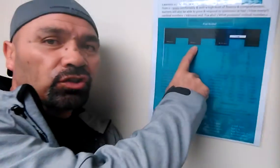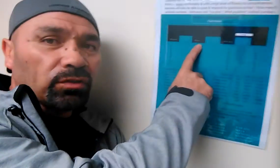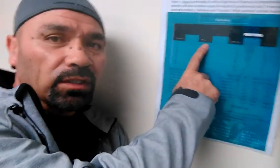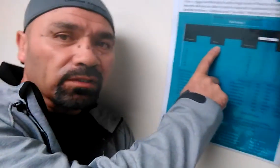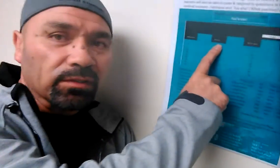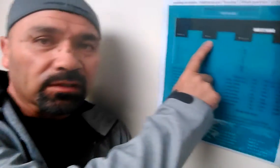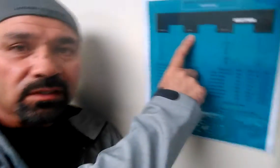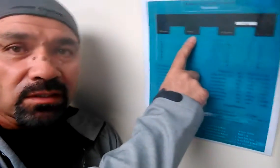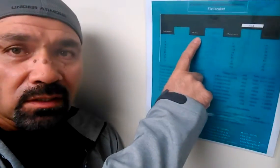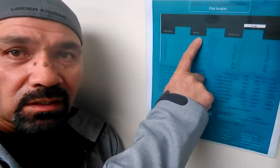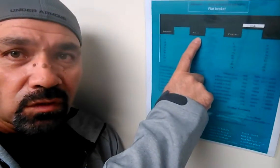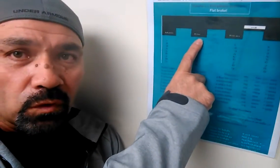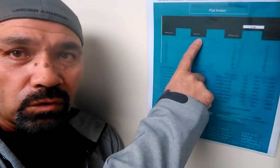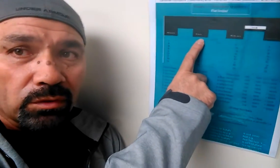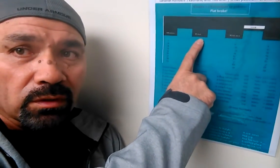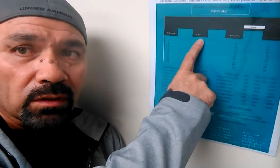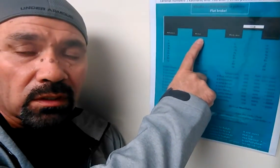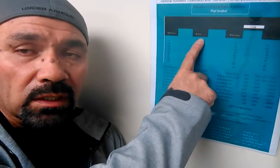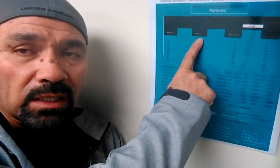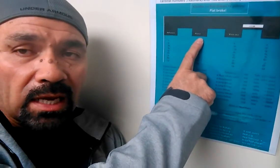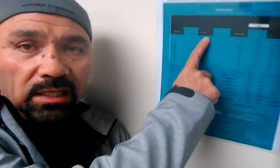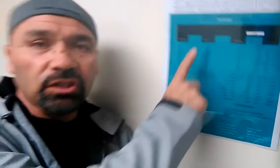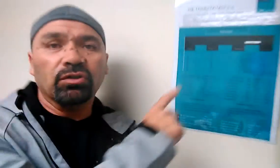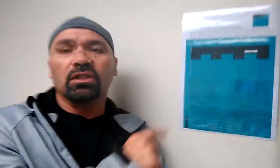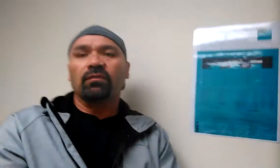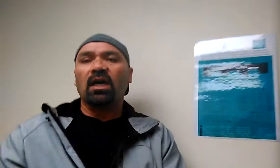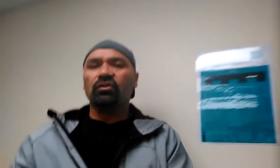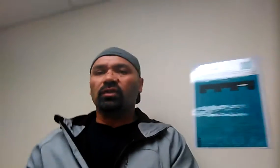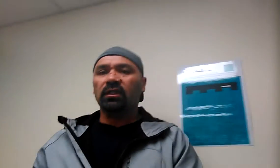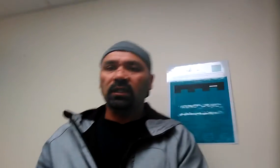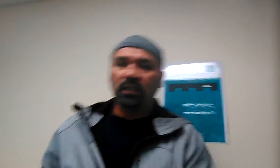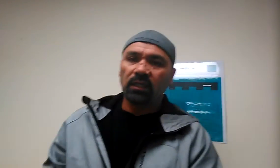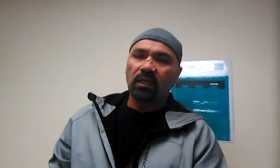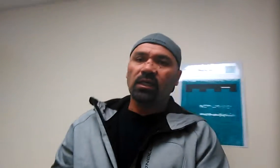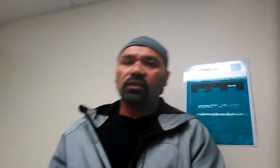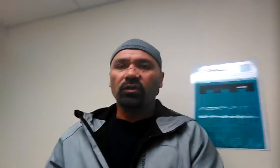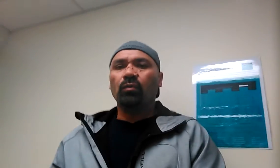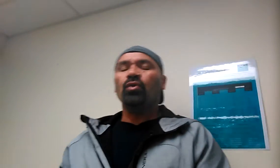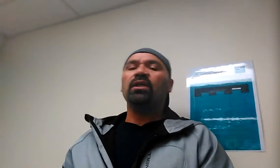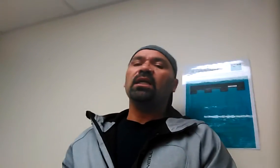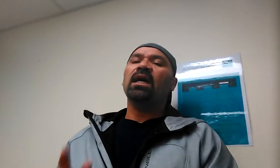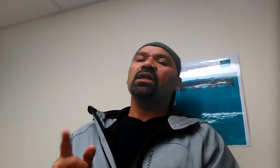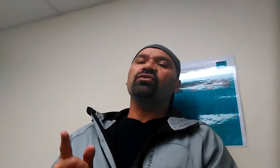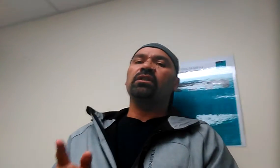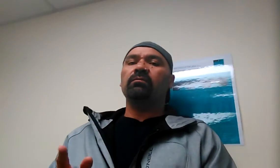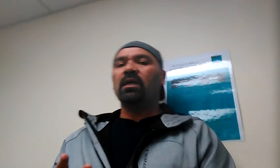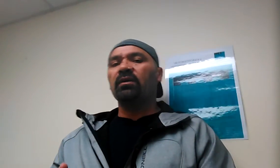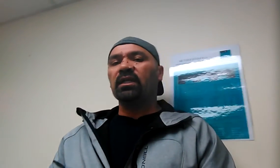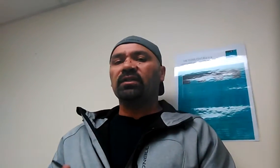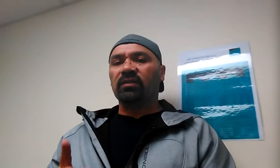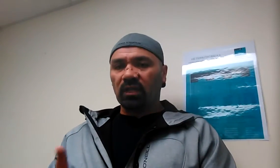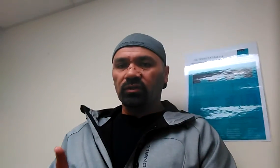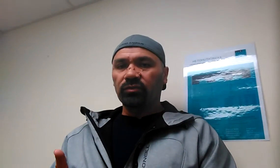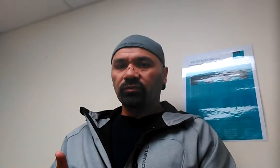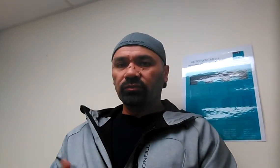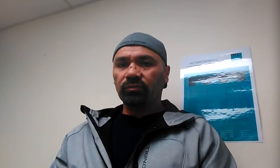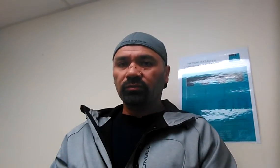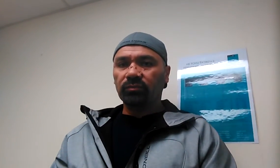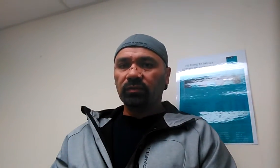on this tohu. Units of 100. So the word in 100 in Māori is rau.